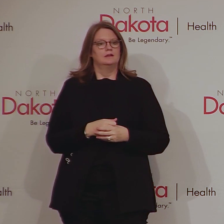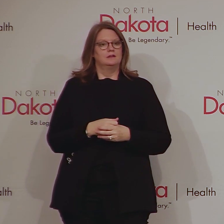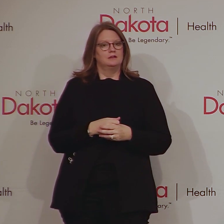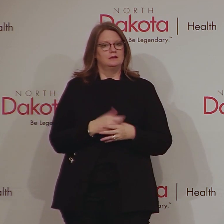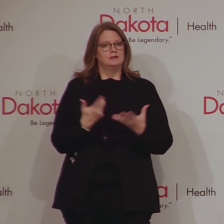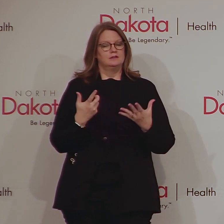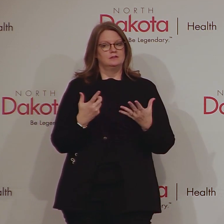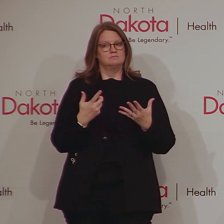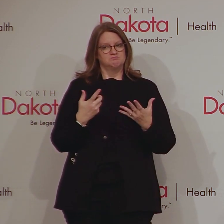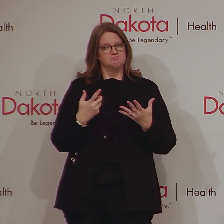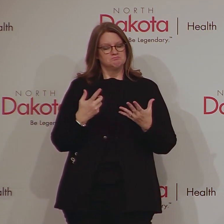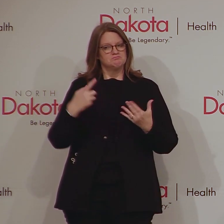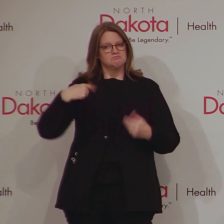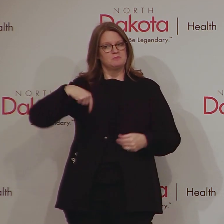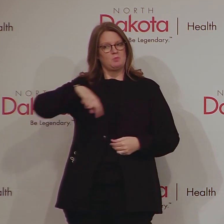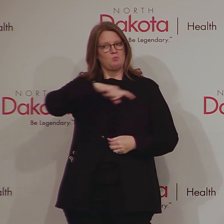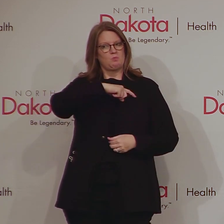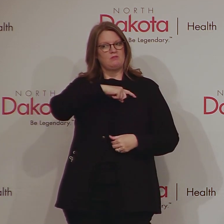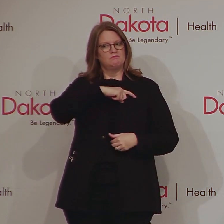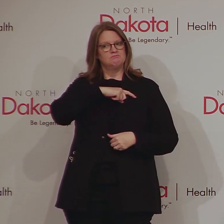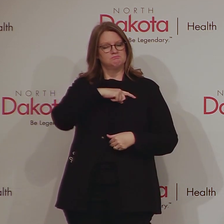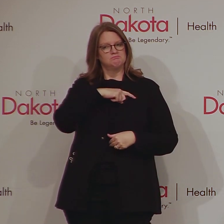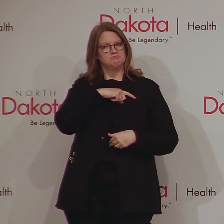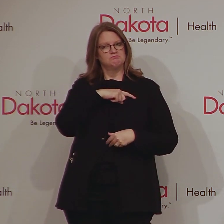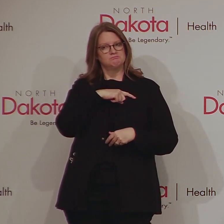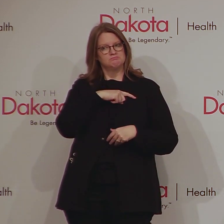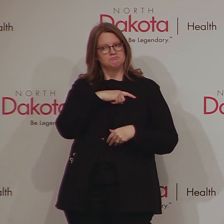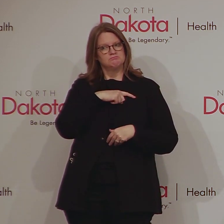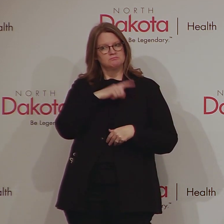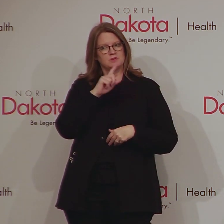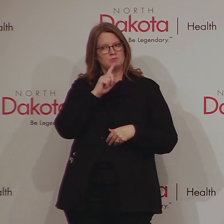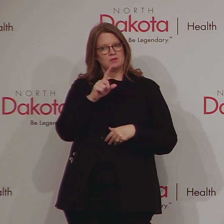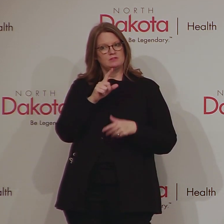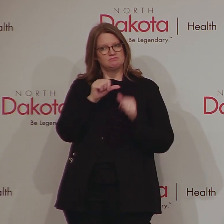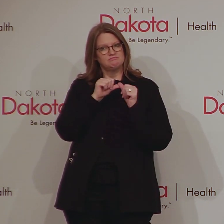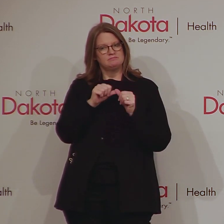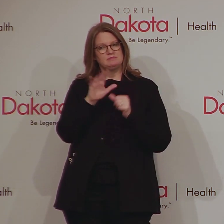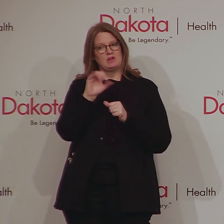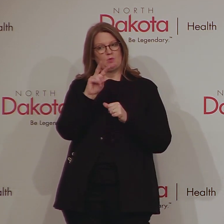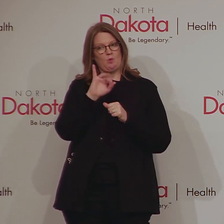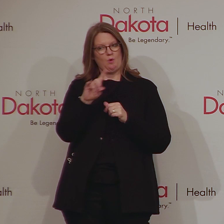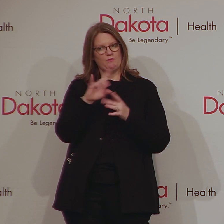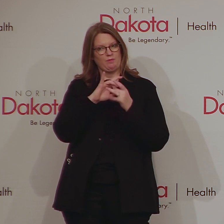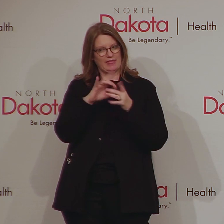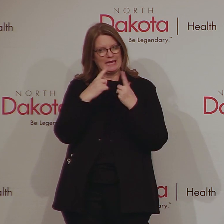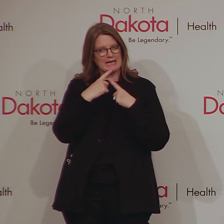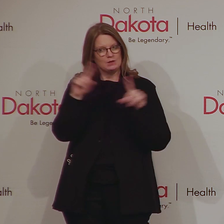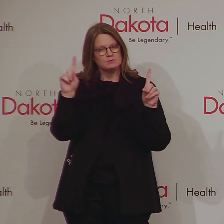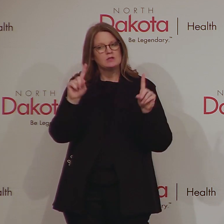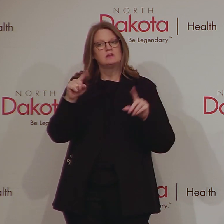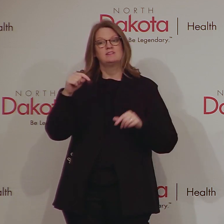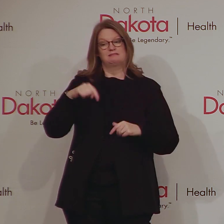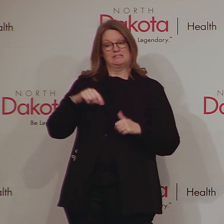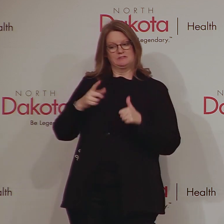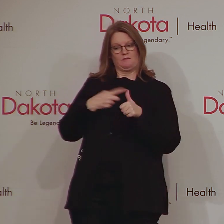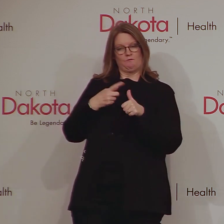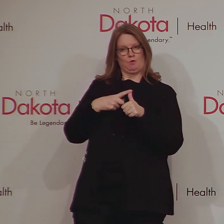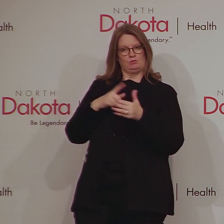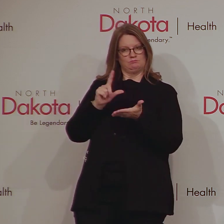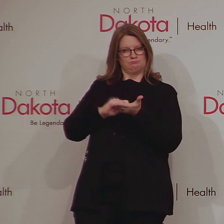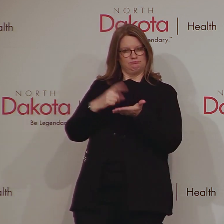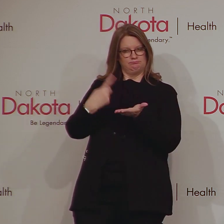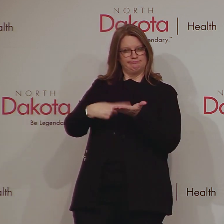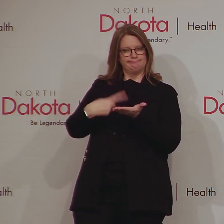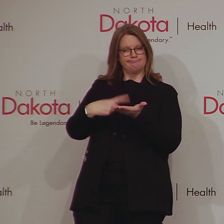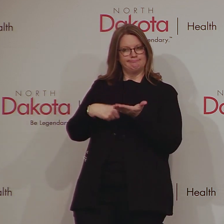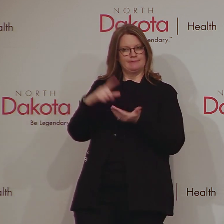Well, we've continued to make COVID-related announcements in recent weeks. This is our first COVID press